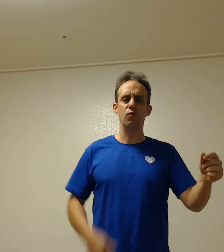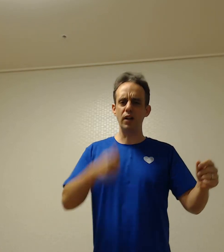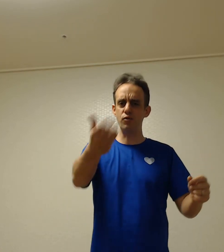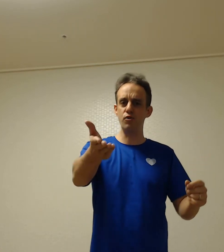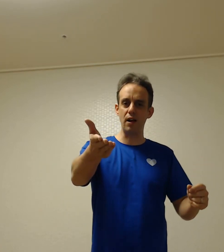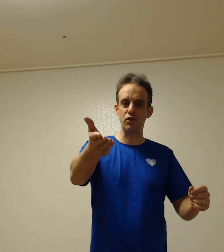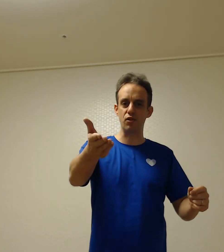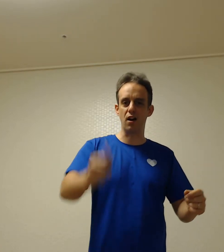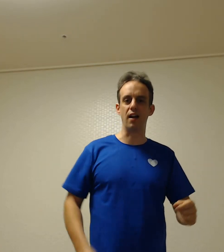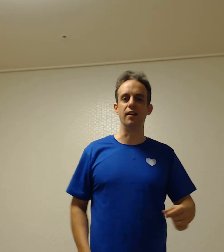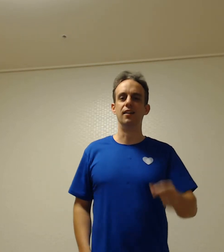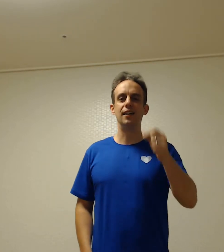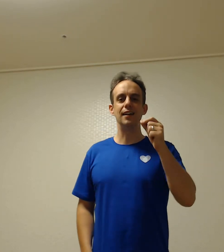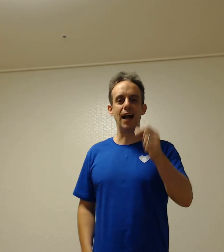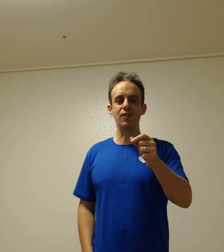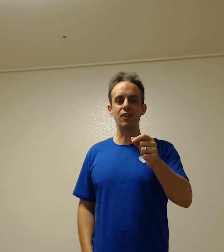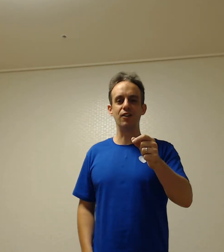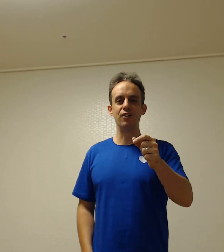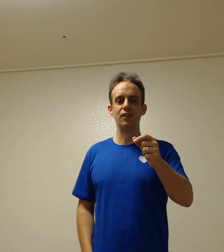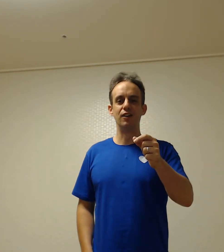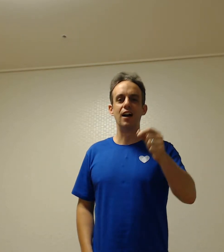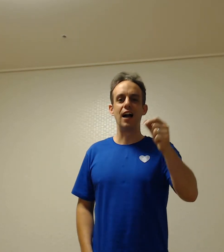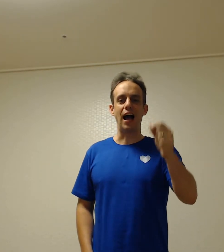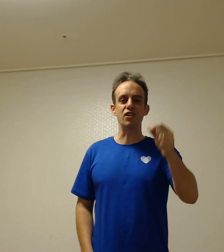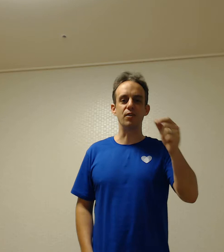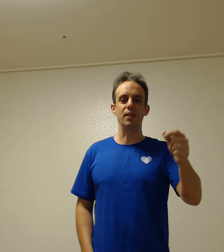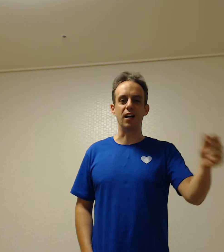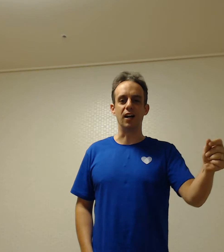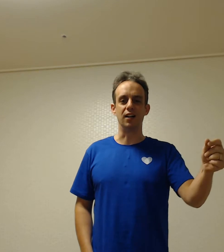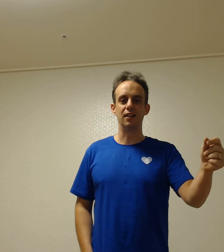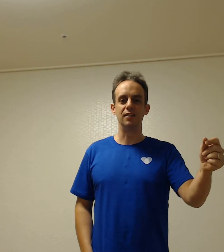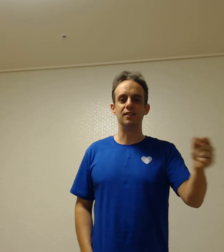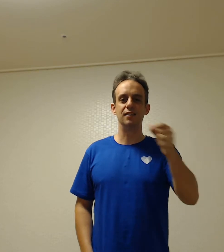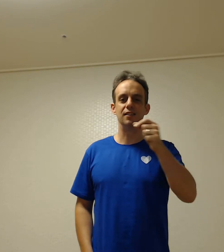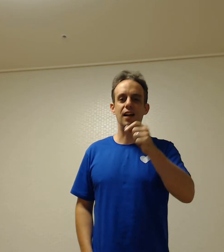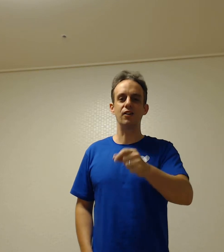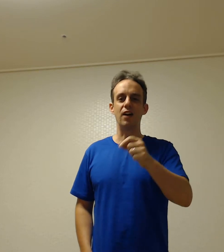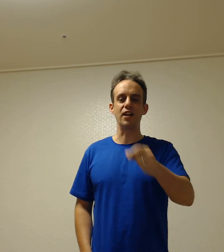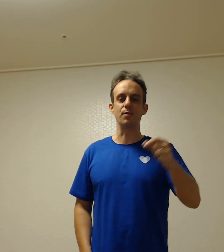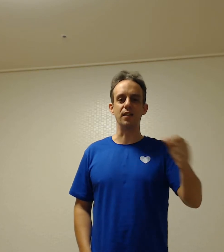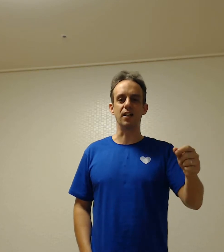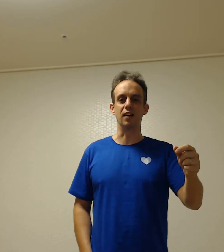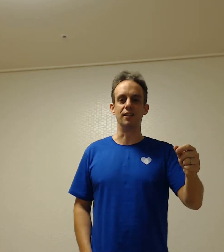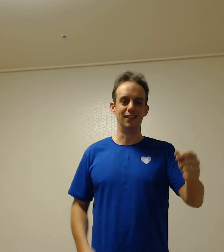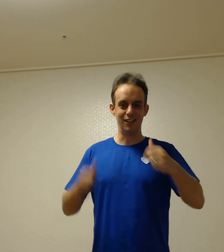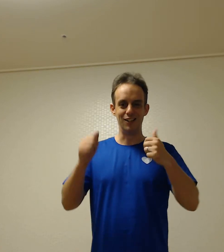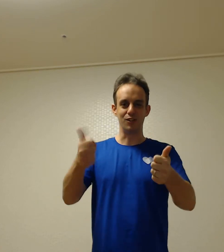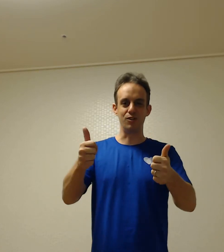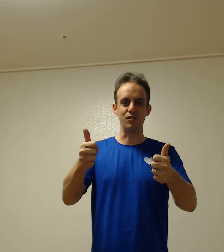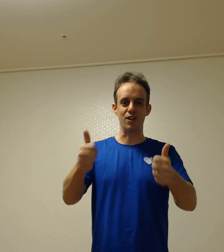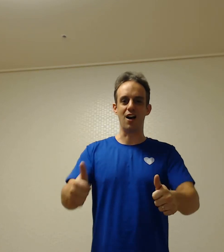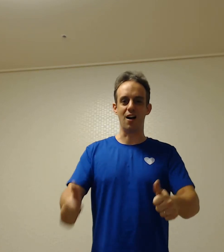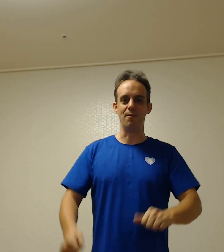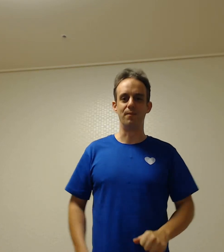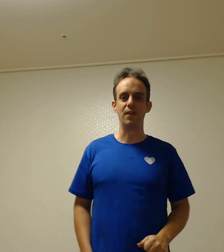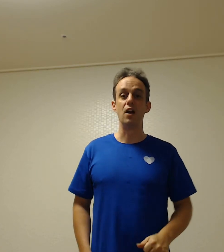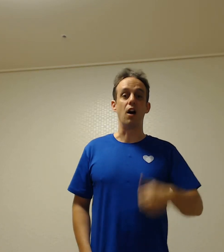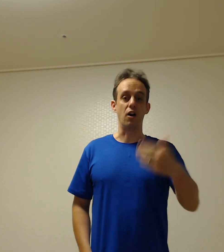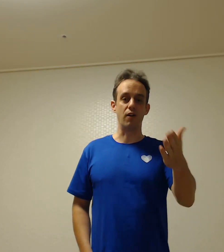don't you have a try? Annyeong hashimnika. Annyeong hashimnika. Good job. All right,